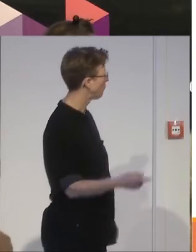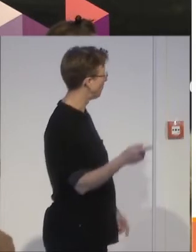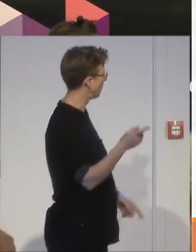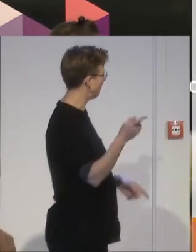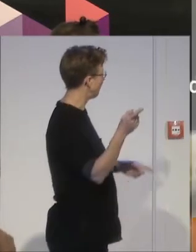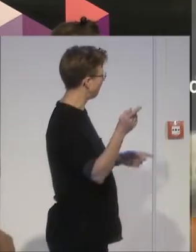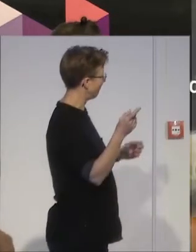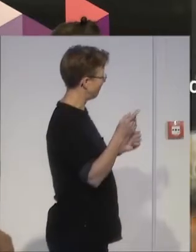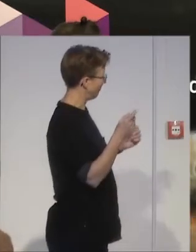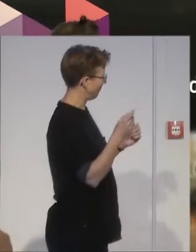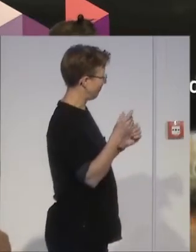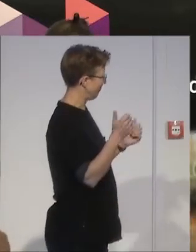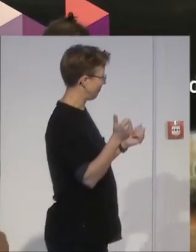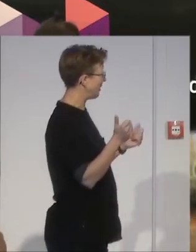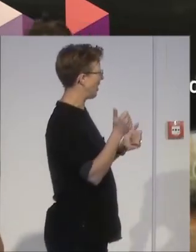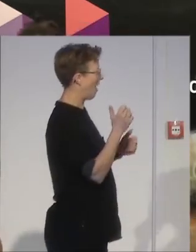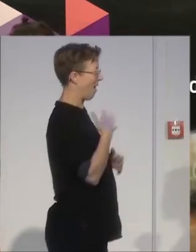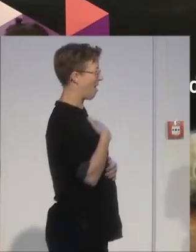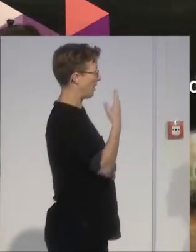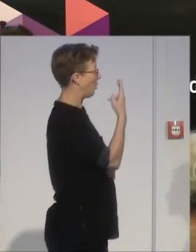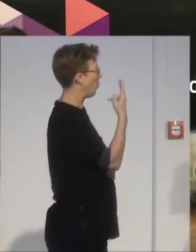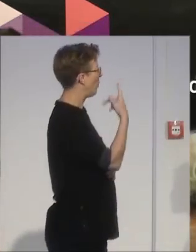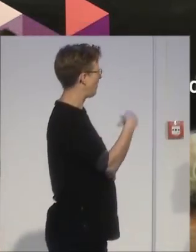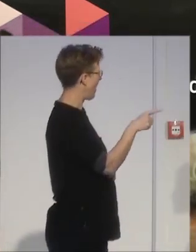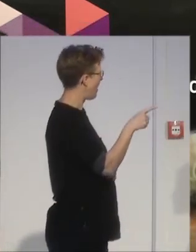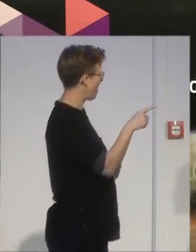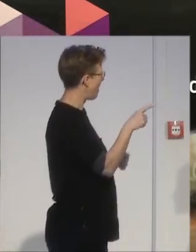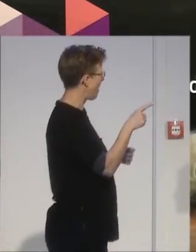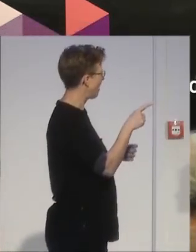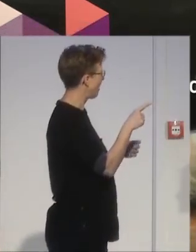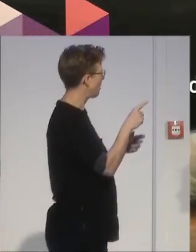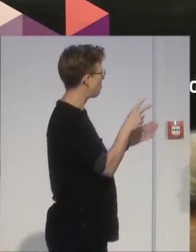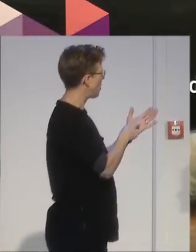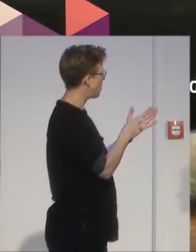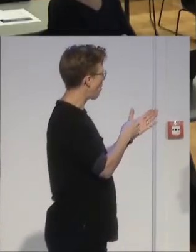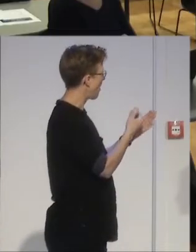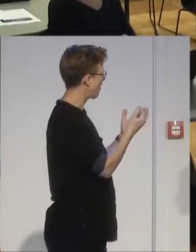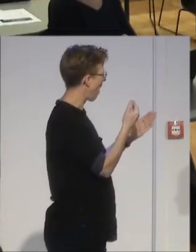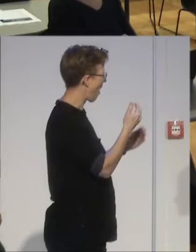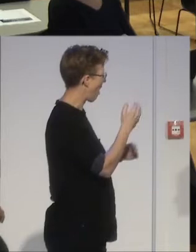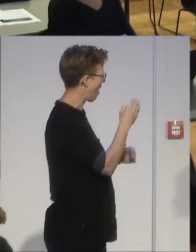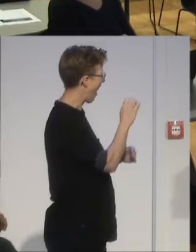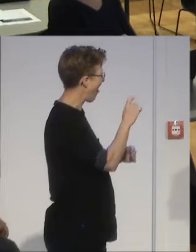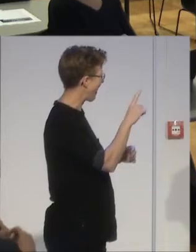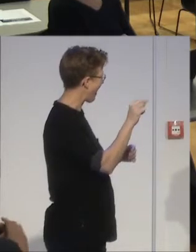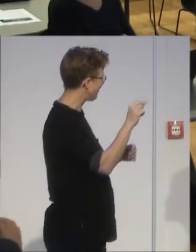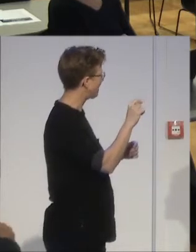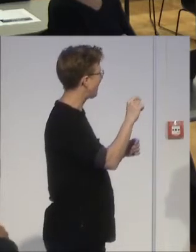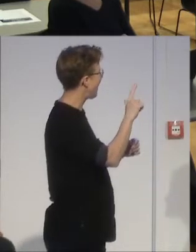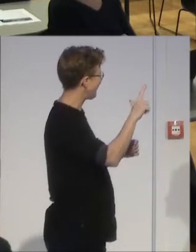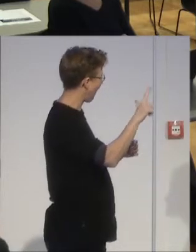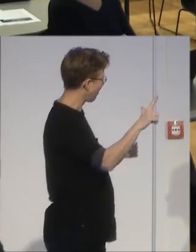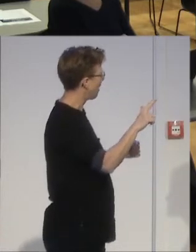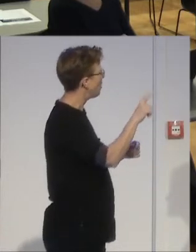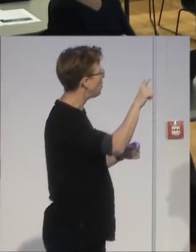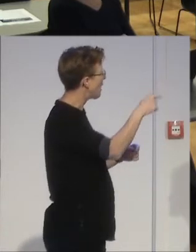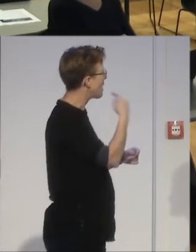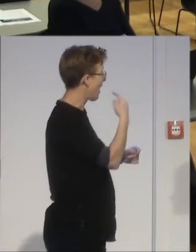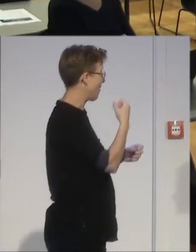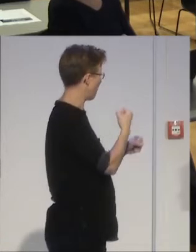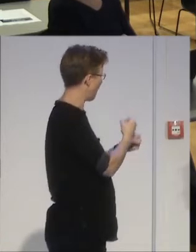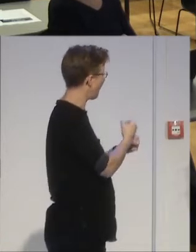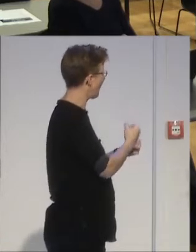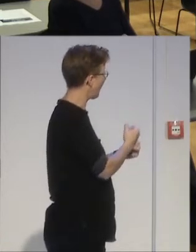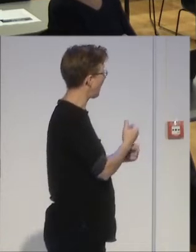Well, it's two more questions from Lilias Listen. She say, "I appreciate absolutely